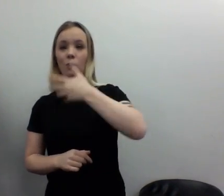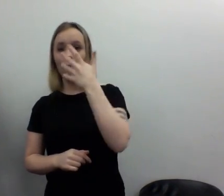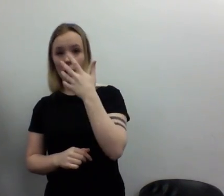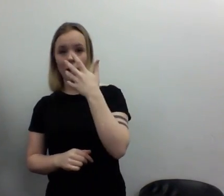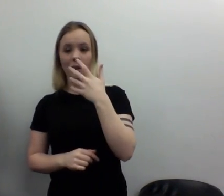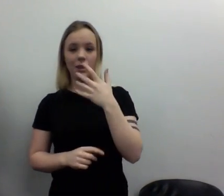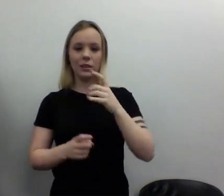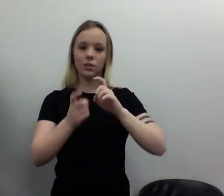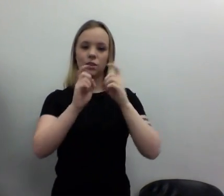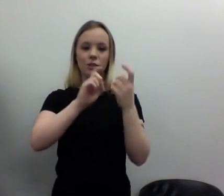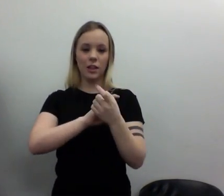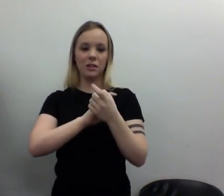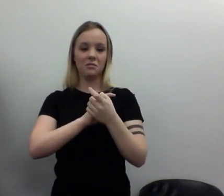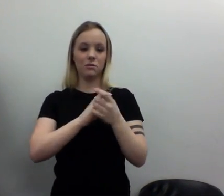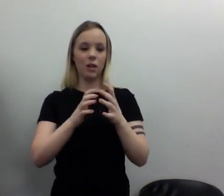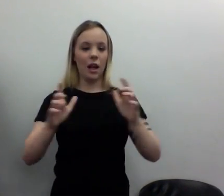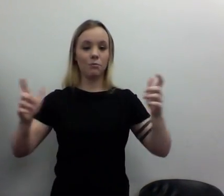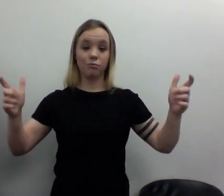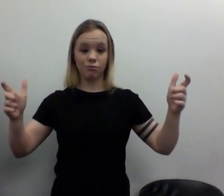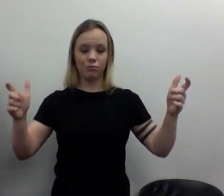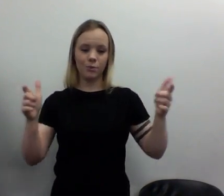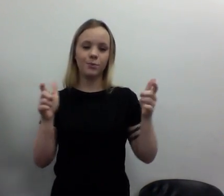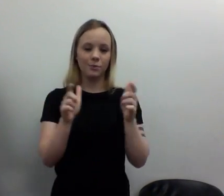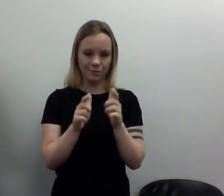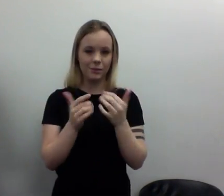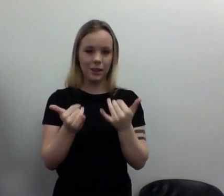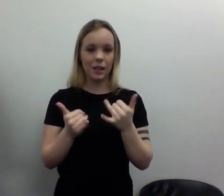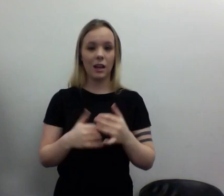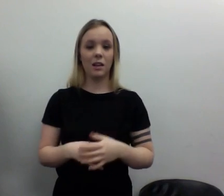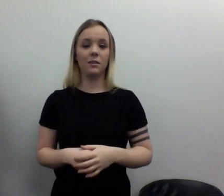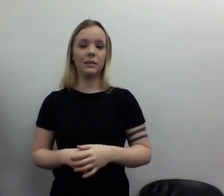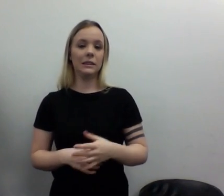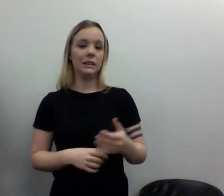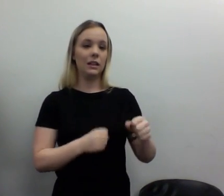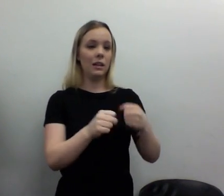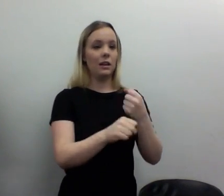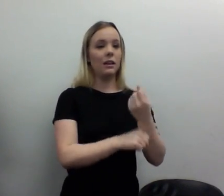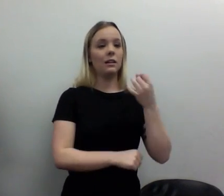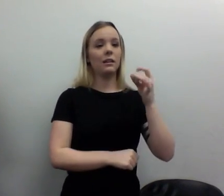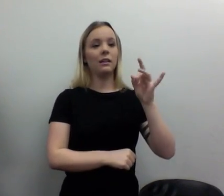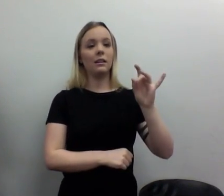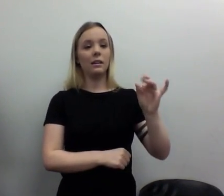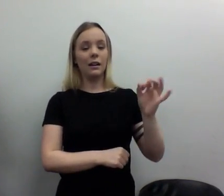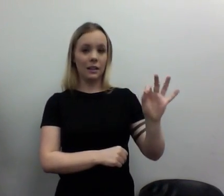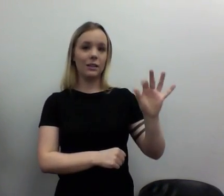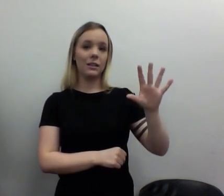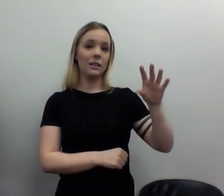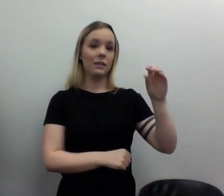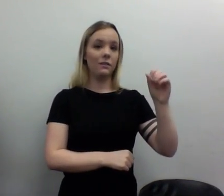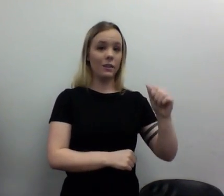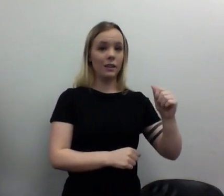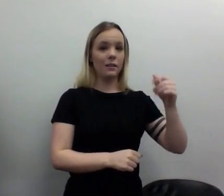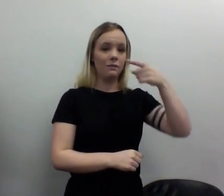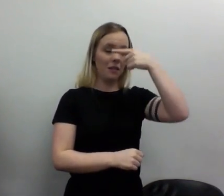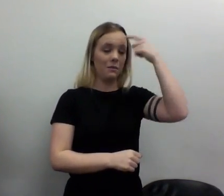In 1950, blacks were 10 times more likely to commit a homicide or be involved in a homicide than whites were. By 1970, we